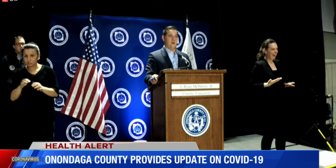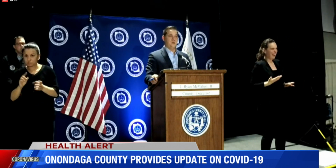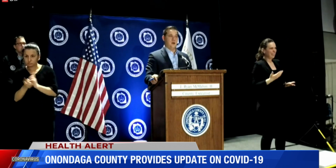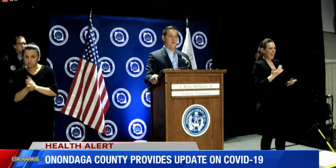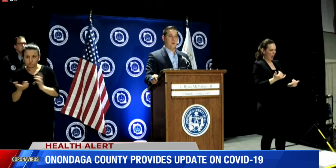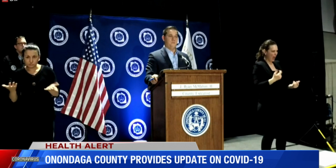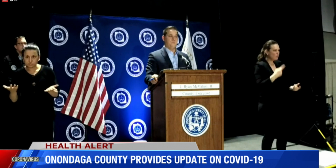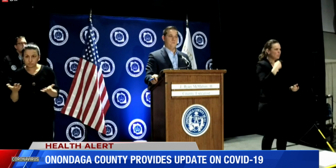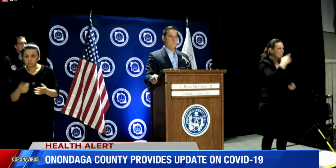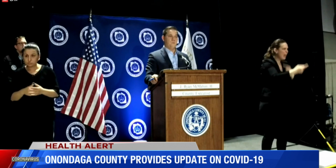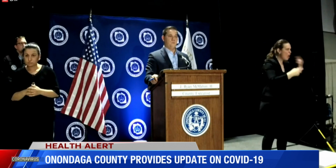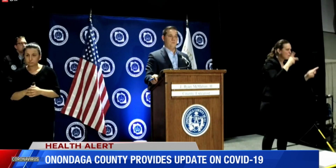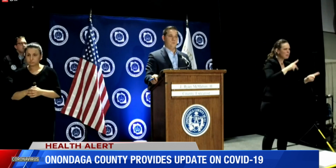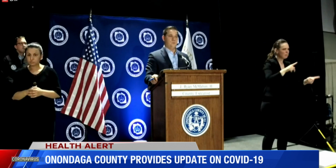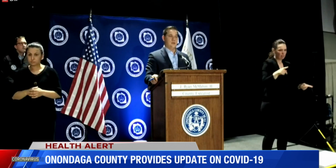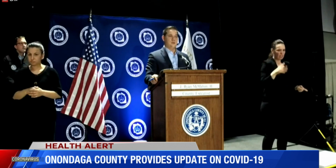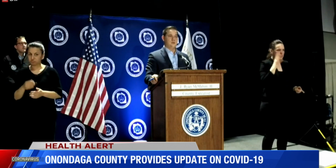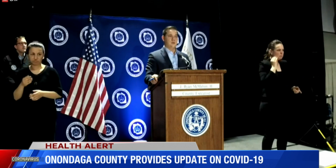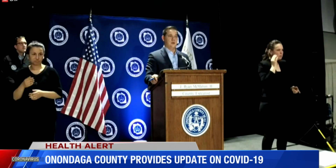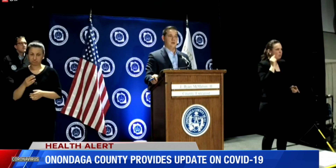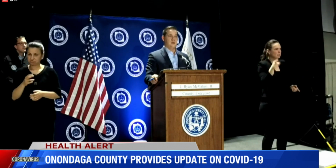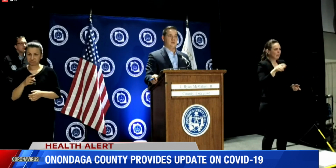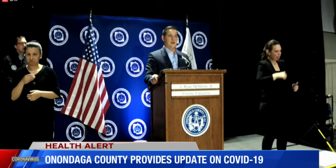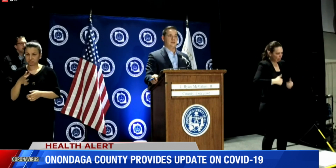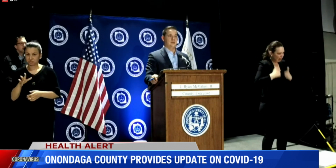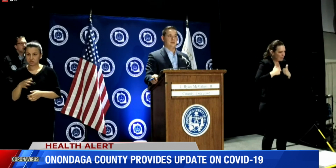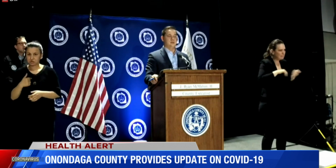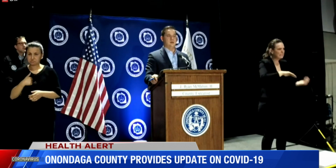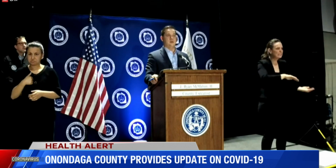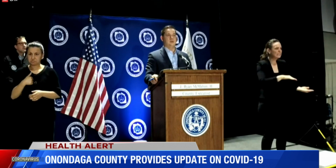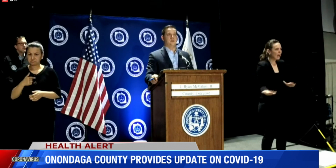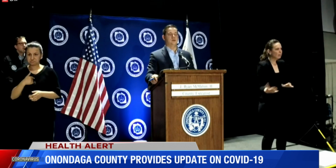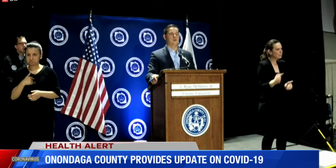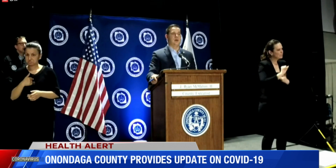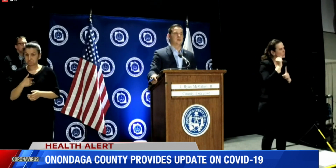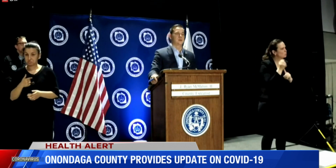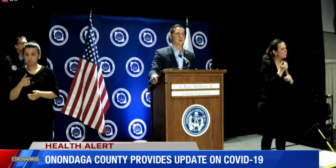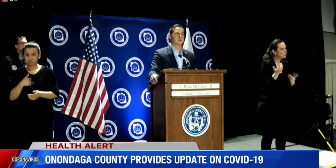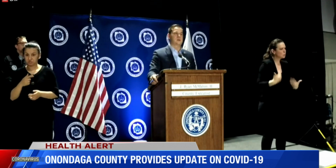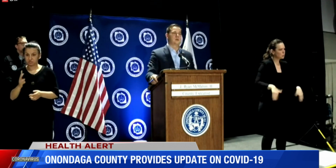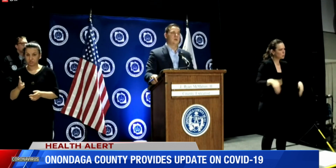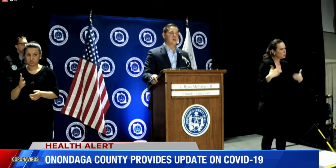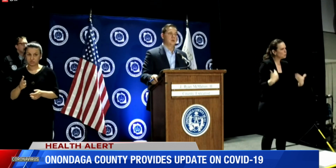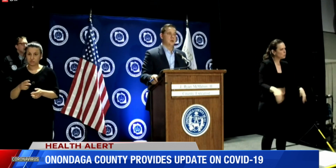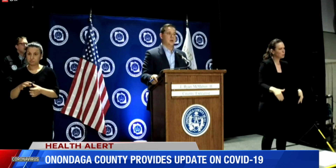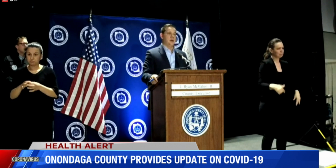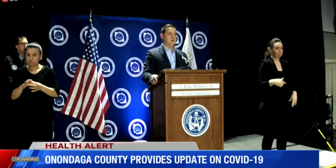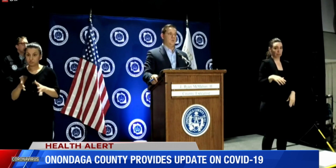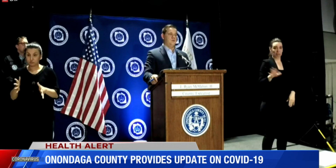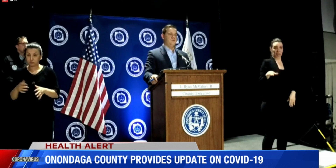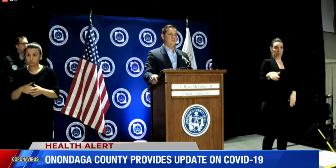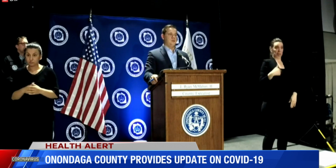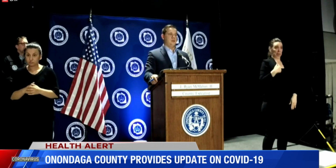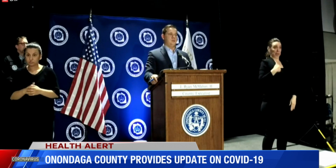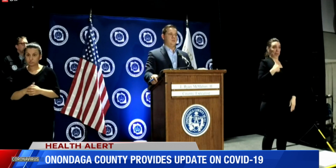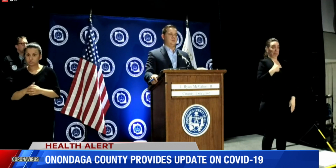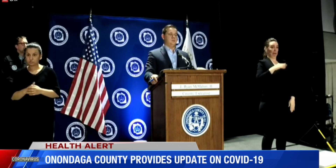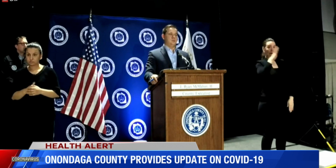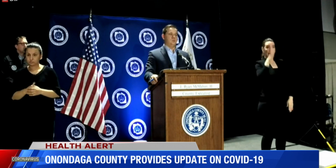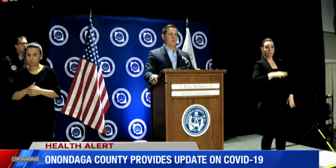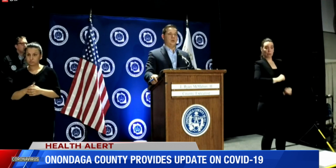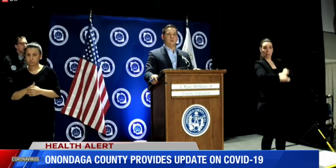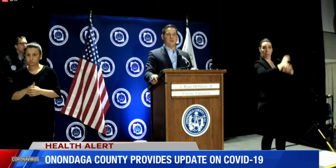I've been in government since I was elected and started serving in 2006. And we've